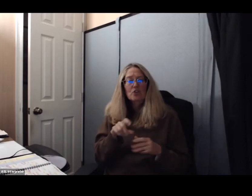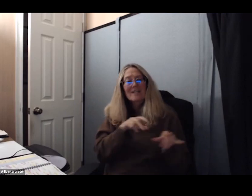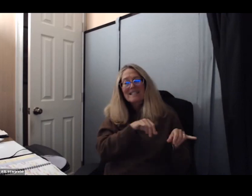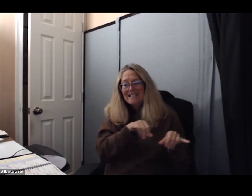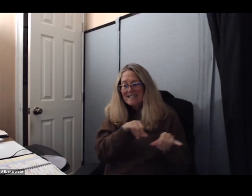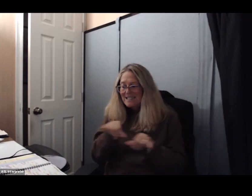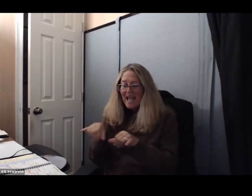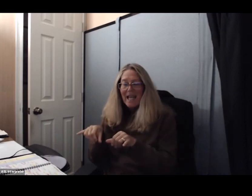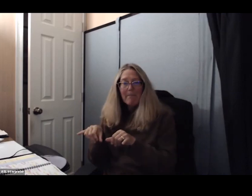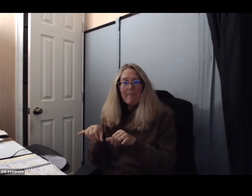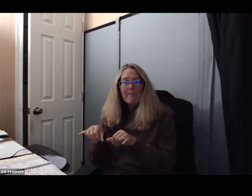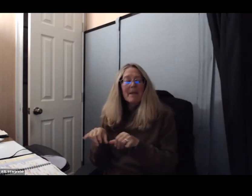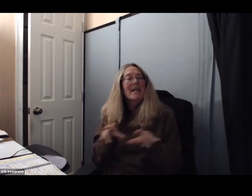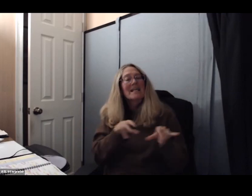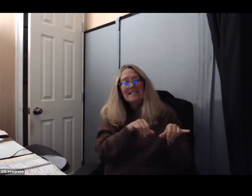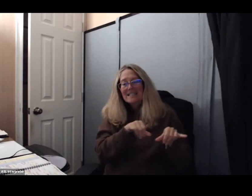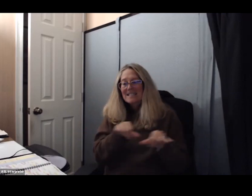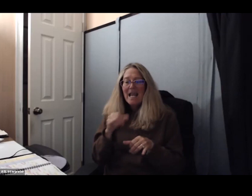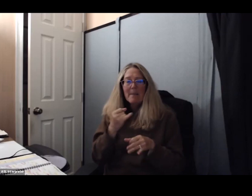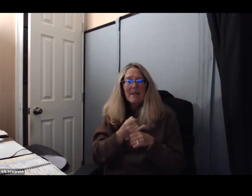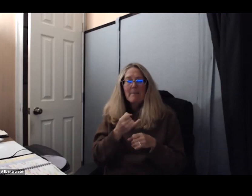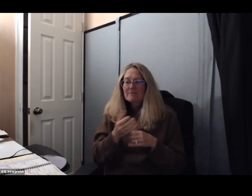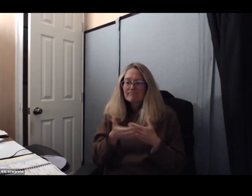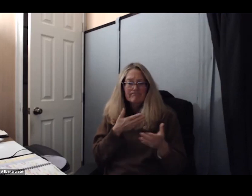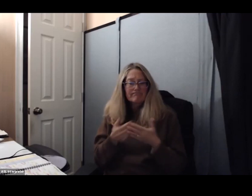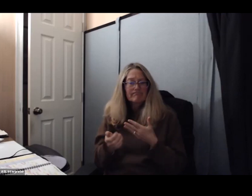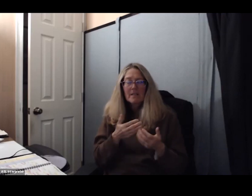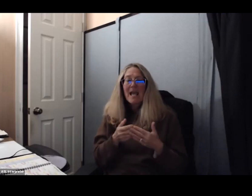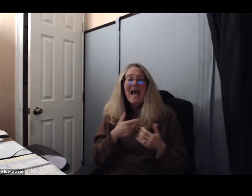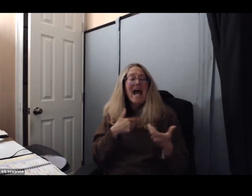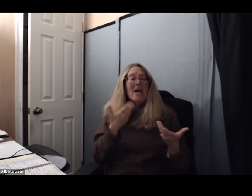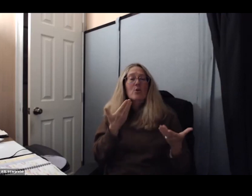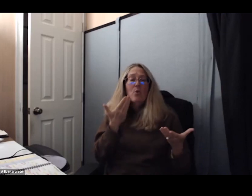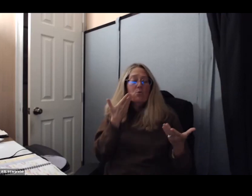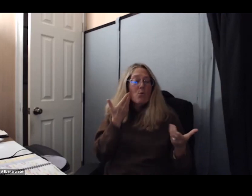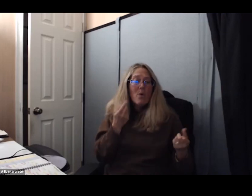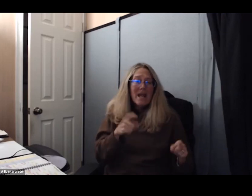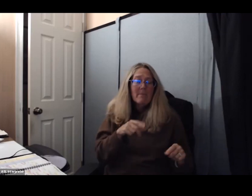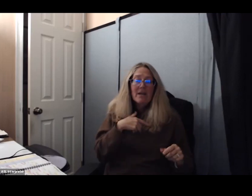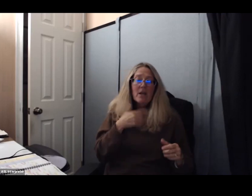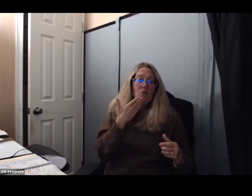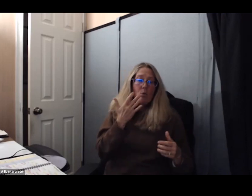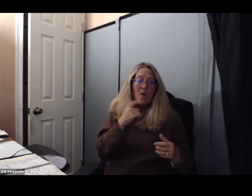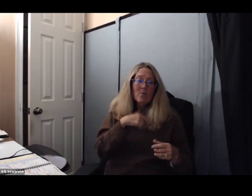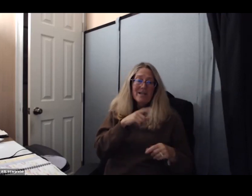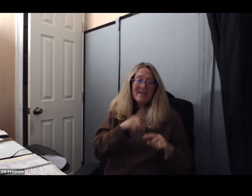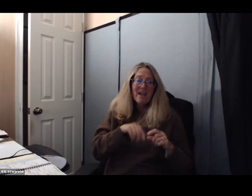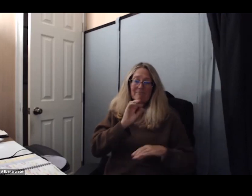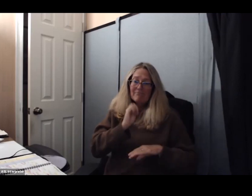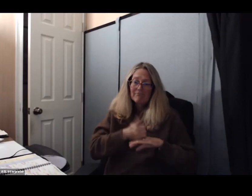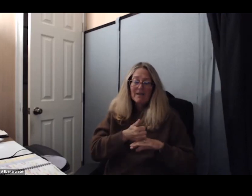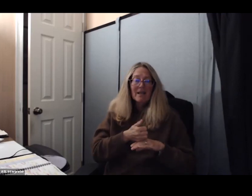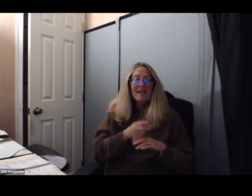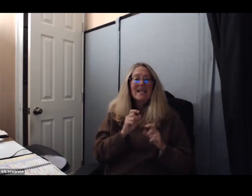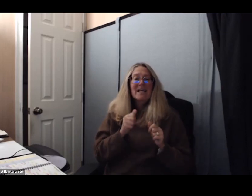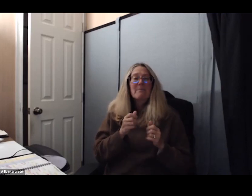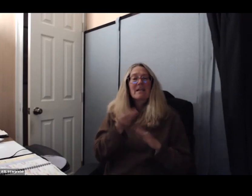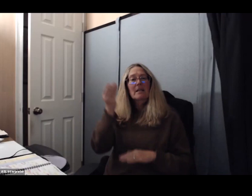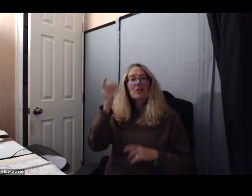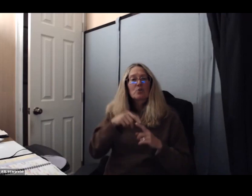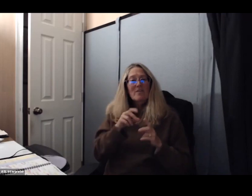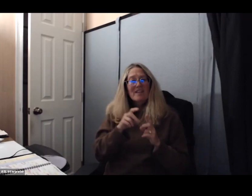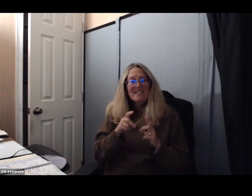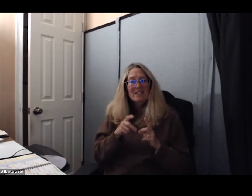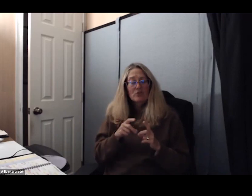thing on the exact same campus. I don't know what happens to the forms. I don't know why we can't have something that immediately goes to the district